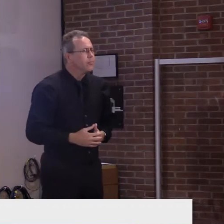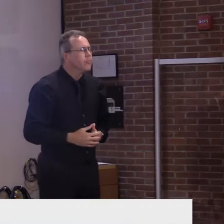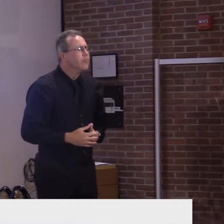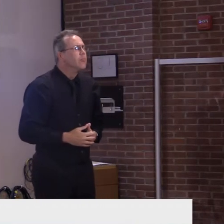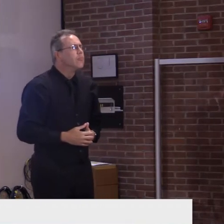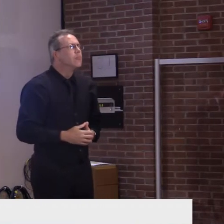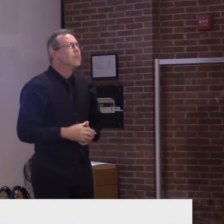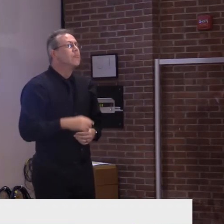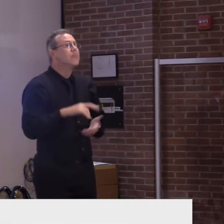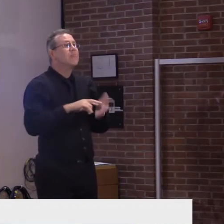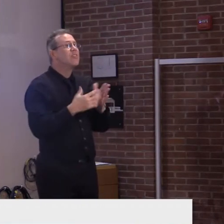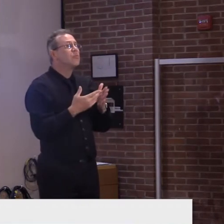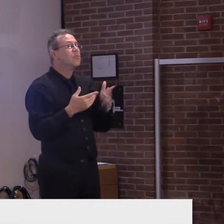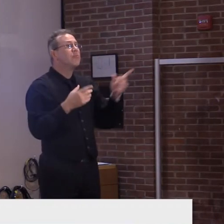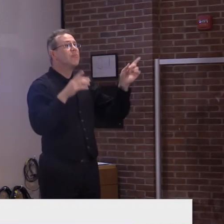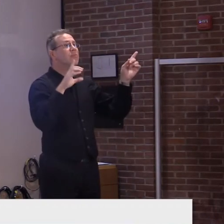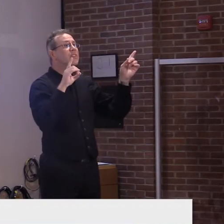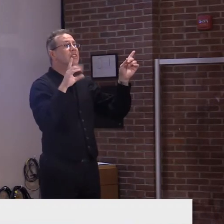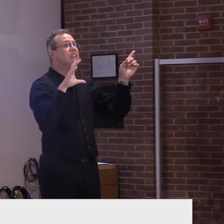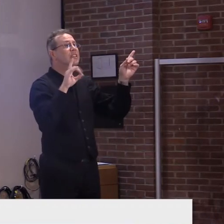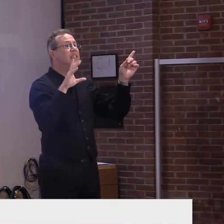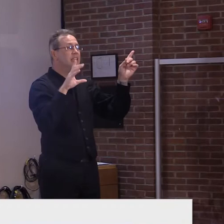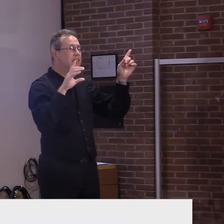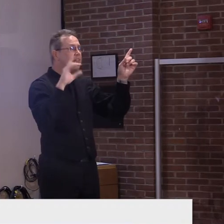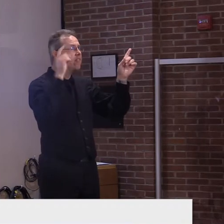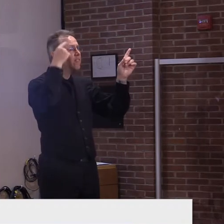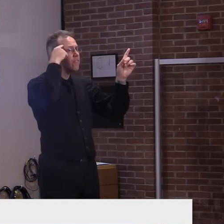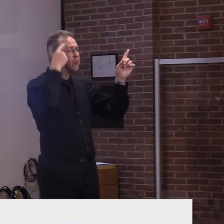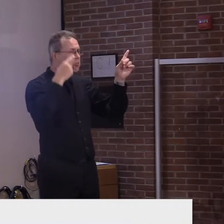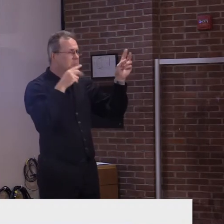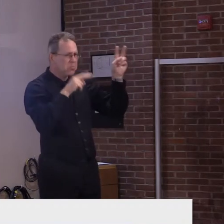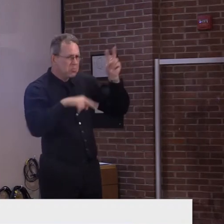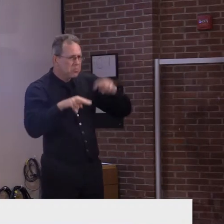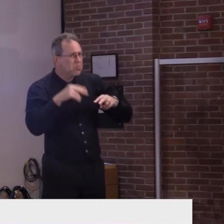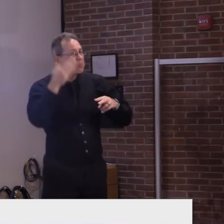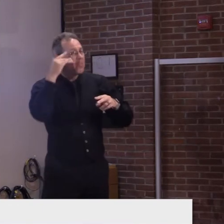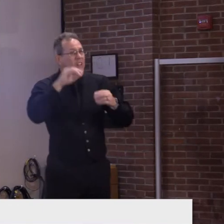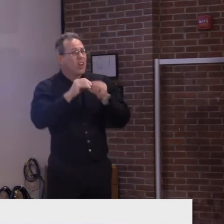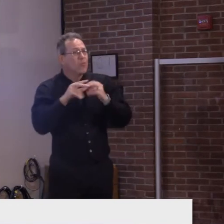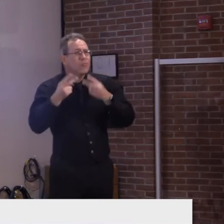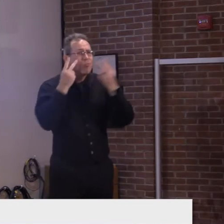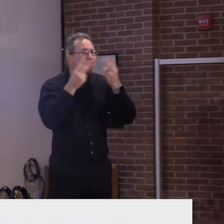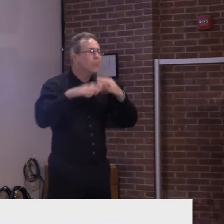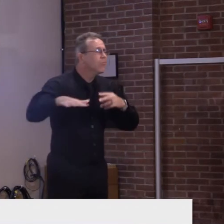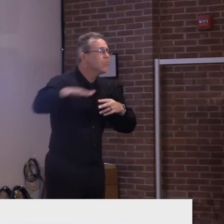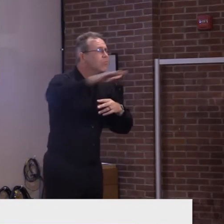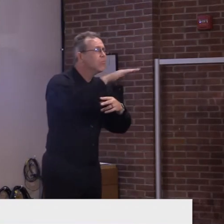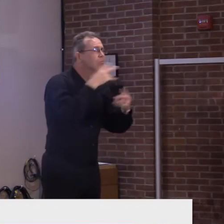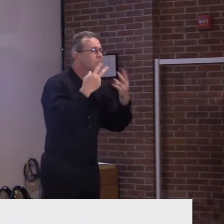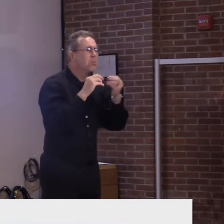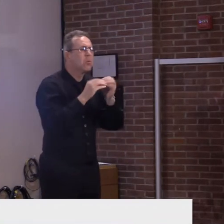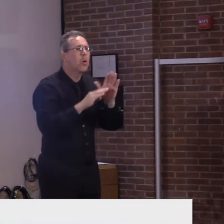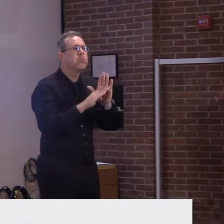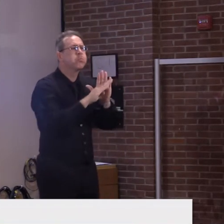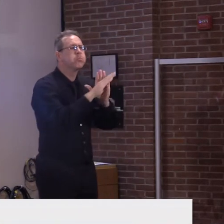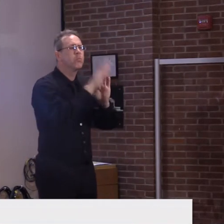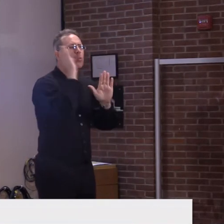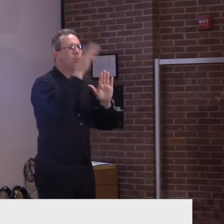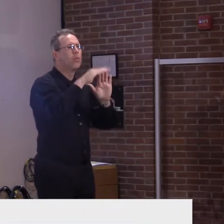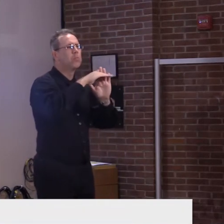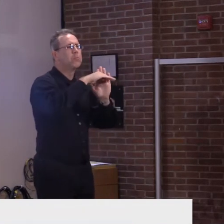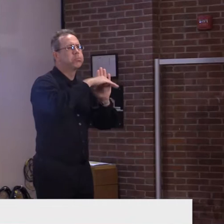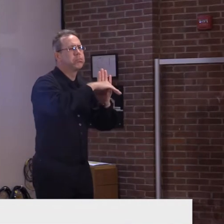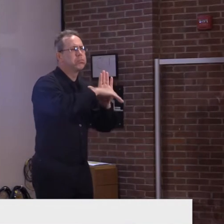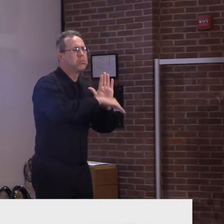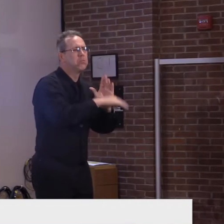still anticipates that cases will plateau and start to fall over the next week to 2 weeks. In terms of the